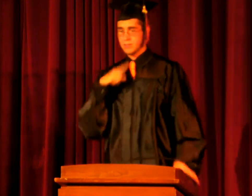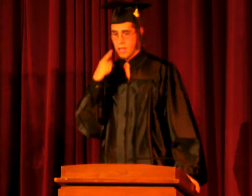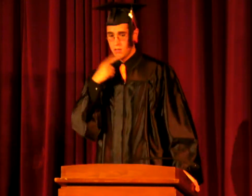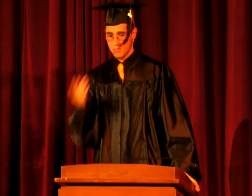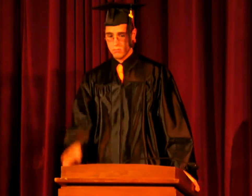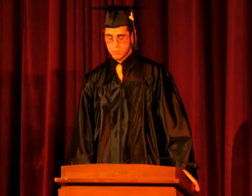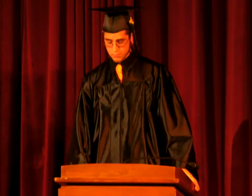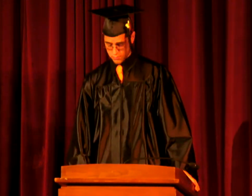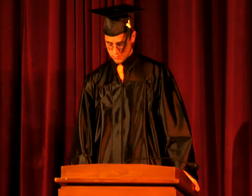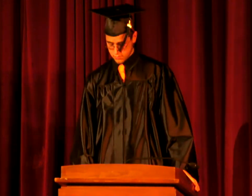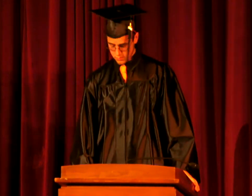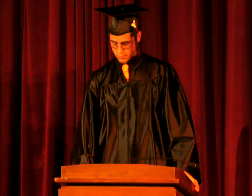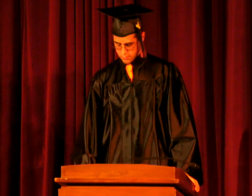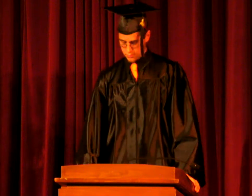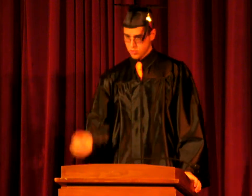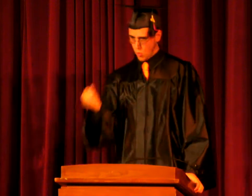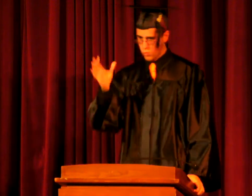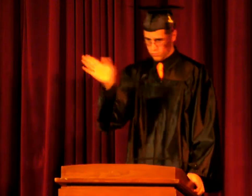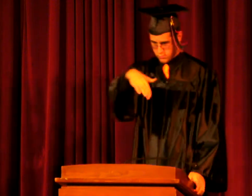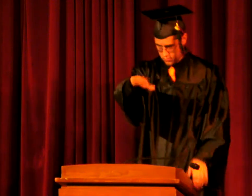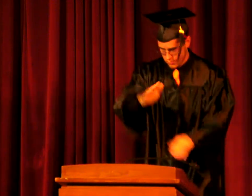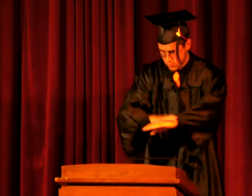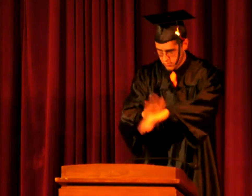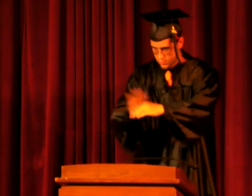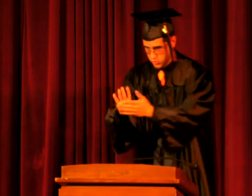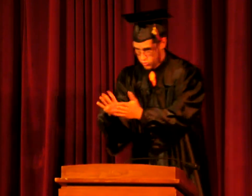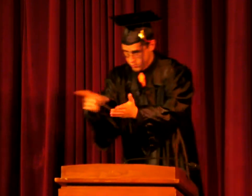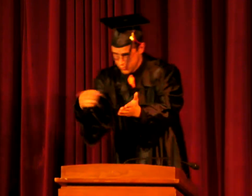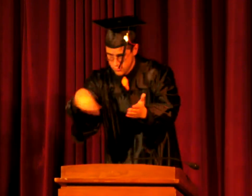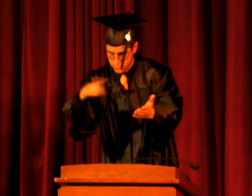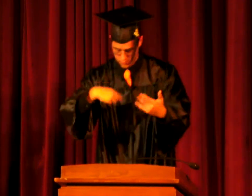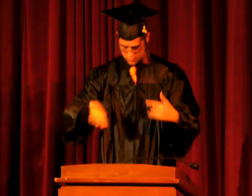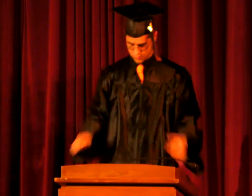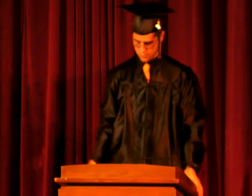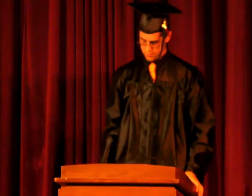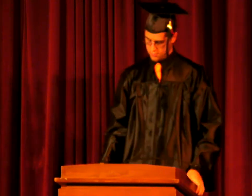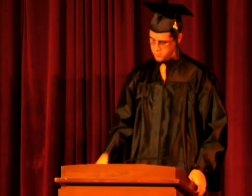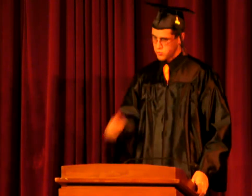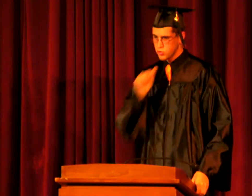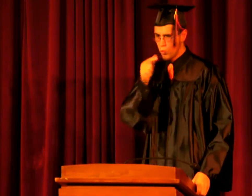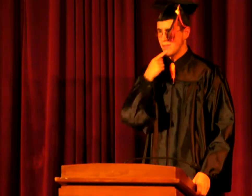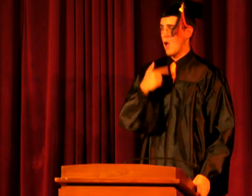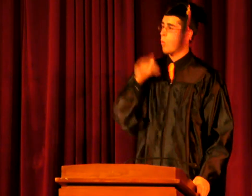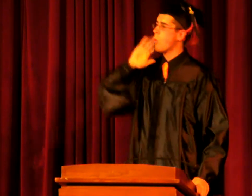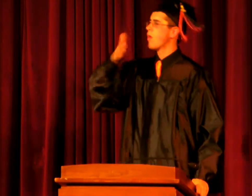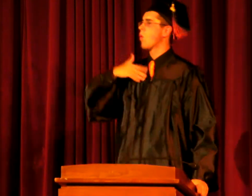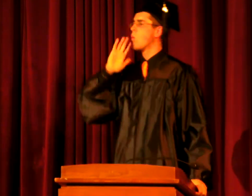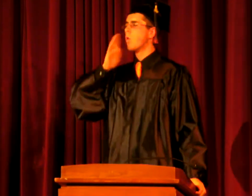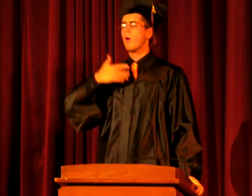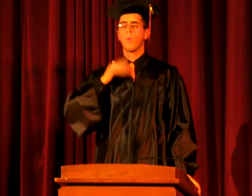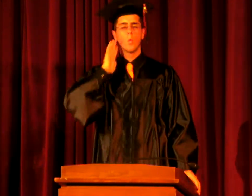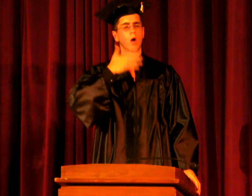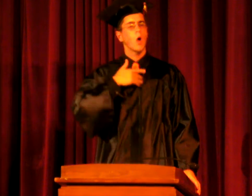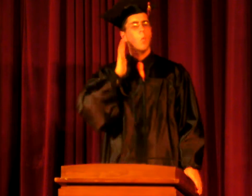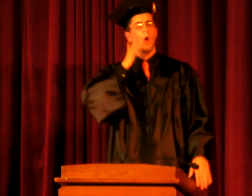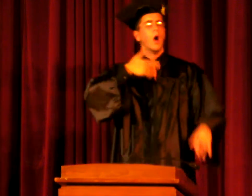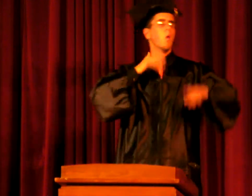done is better than well said. So seniors, don't forget. Don't just say you're going